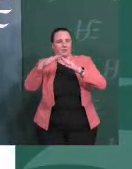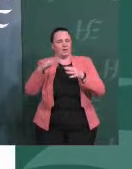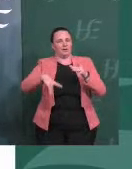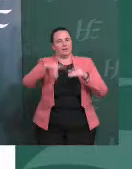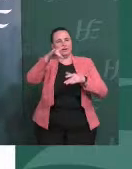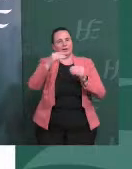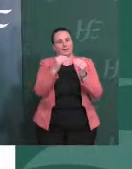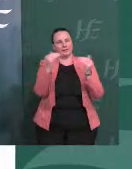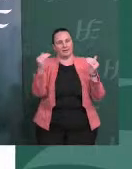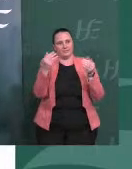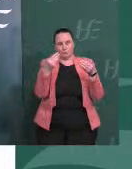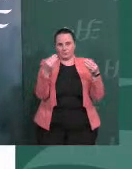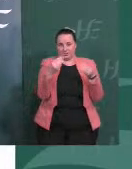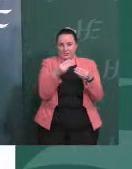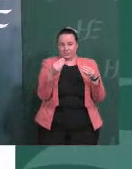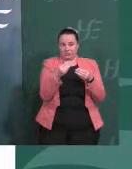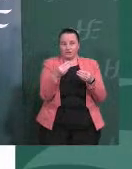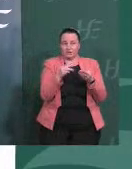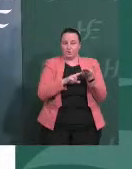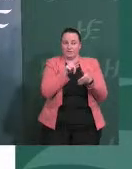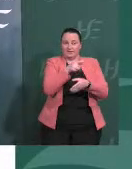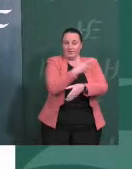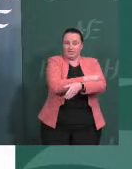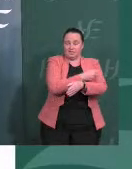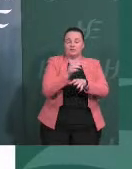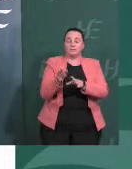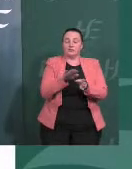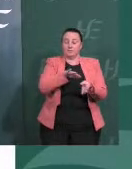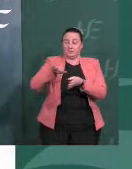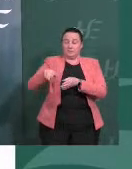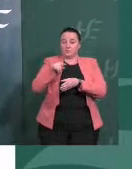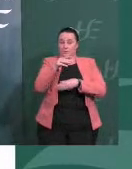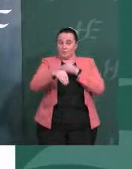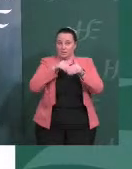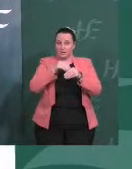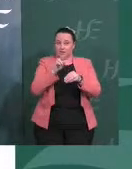for any vaccine. So what's happening in the UK? We've seen,